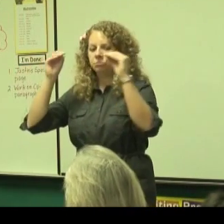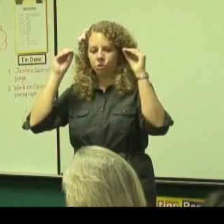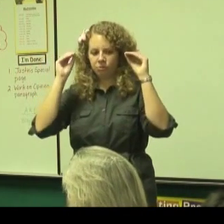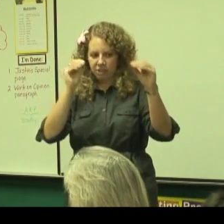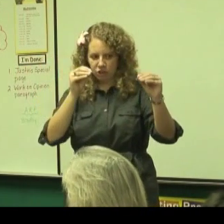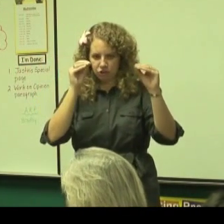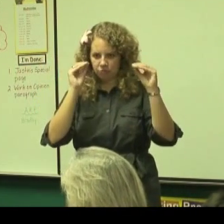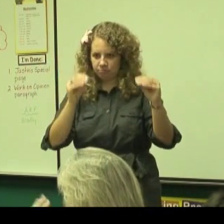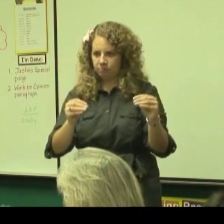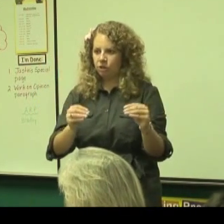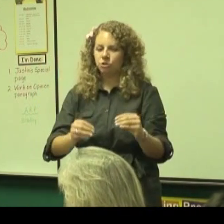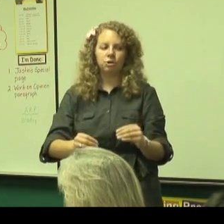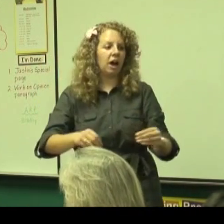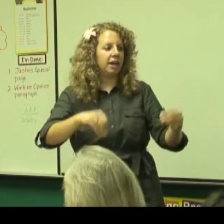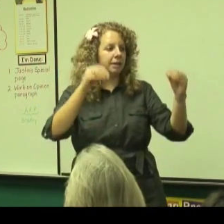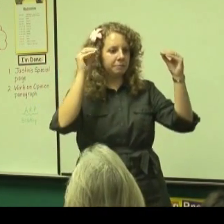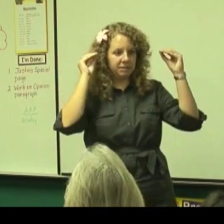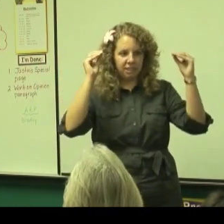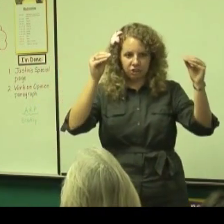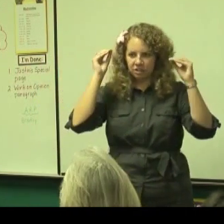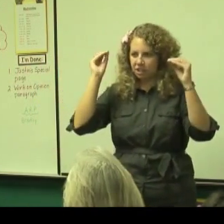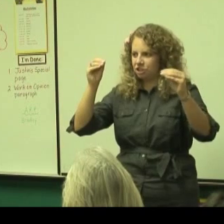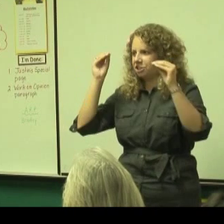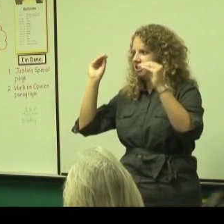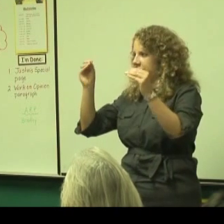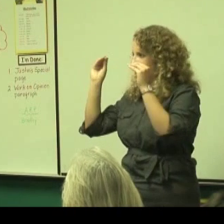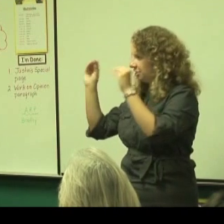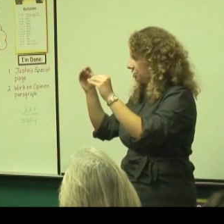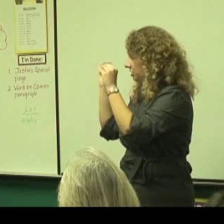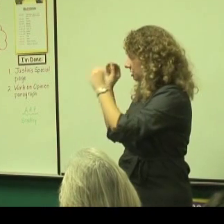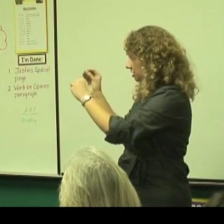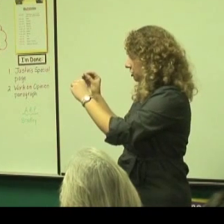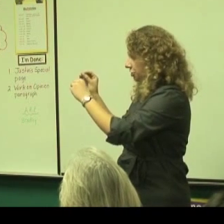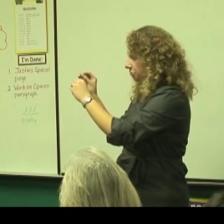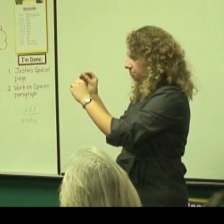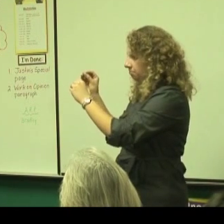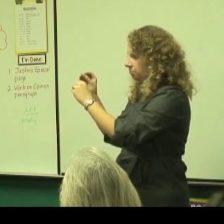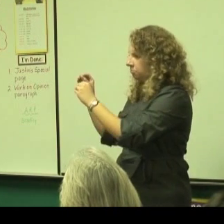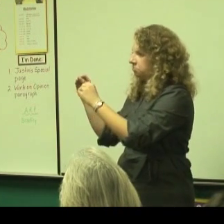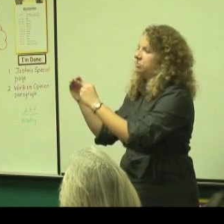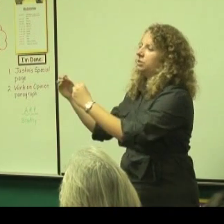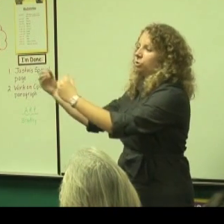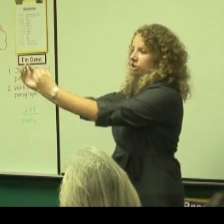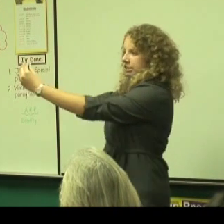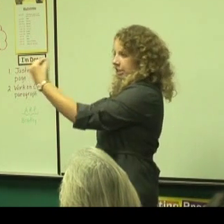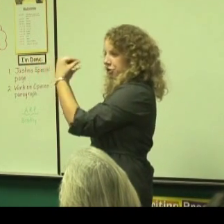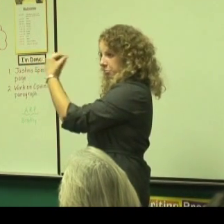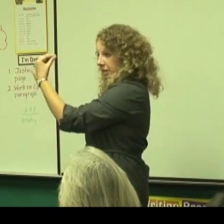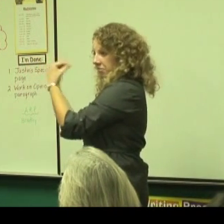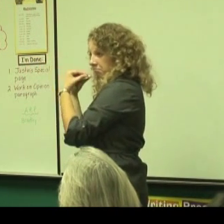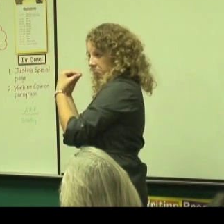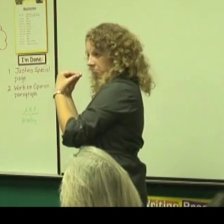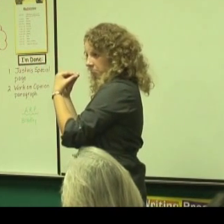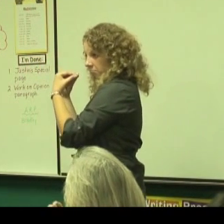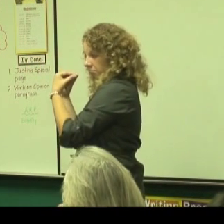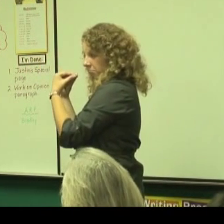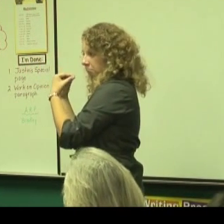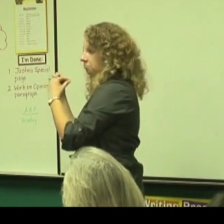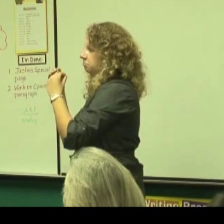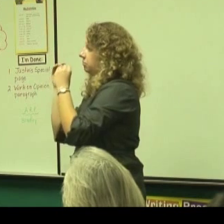So teach. So I am teaching you. Someone could teach me. I